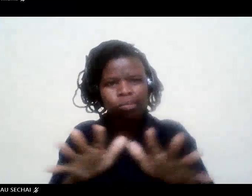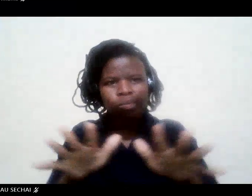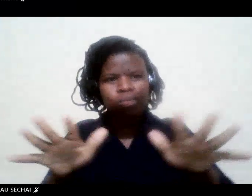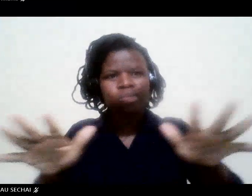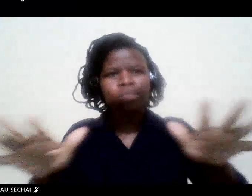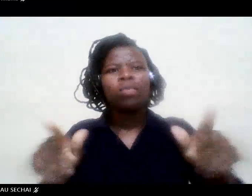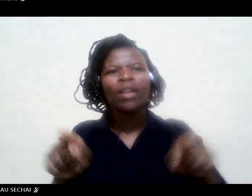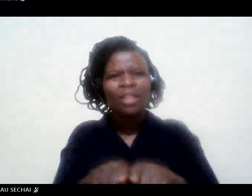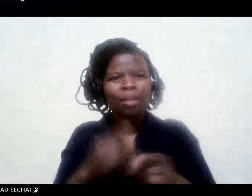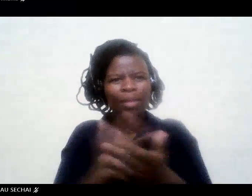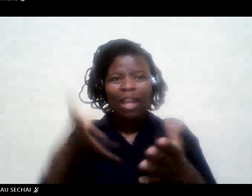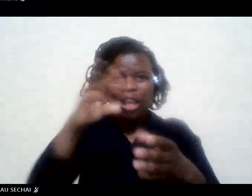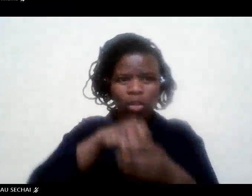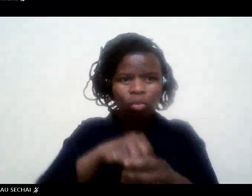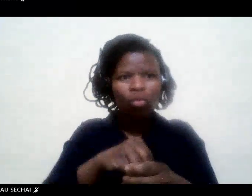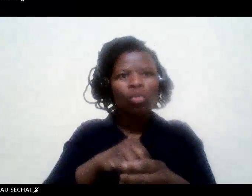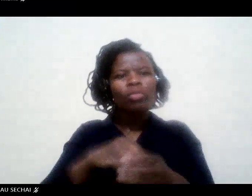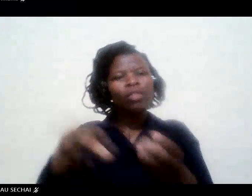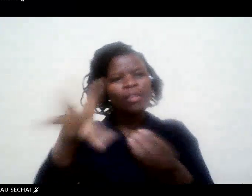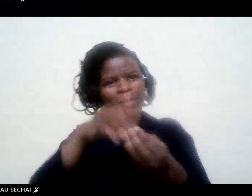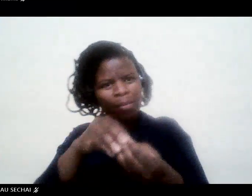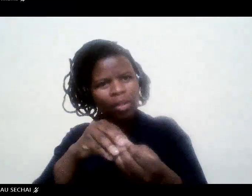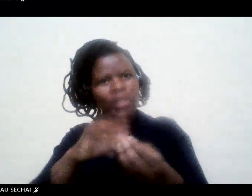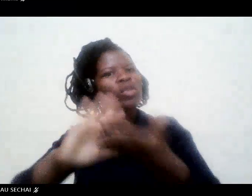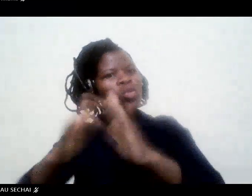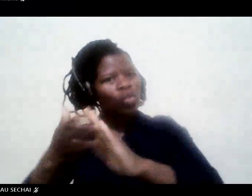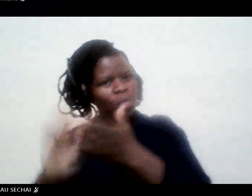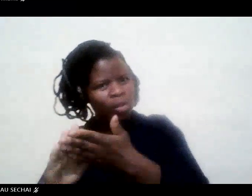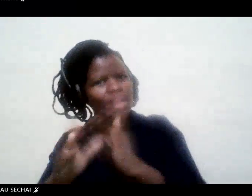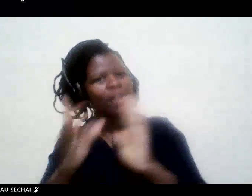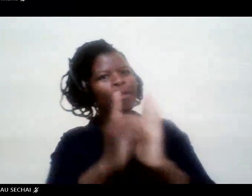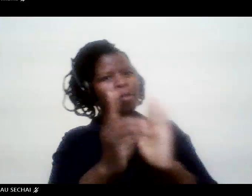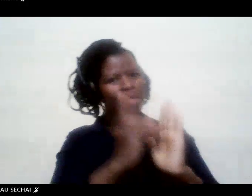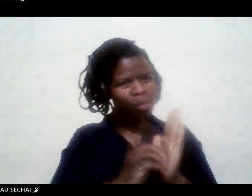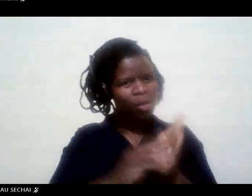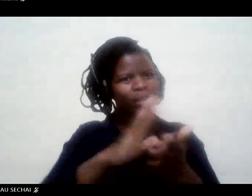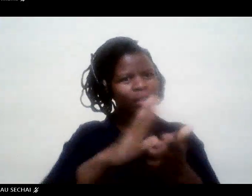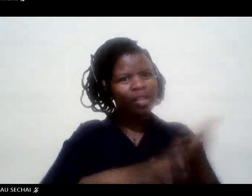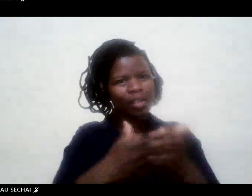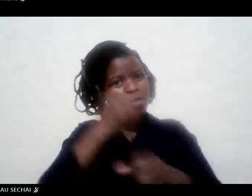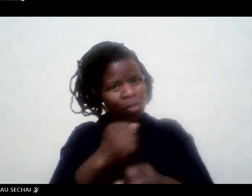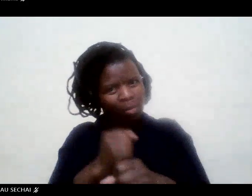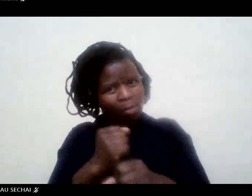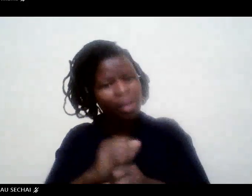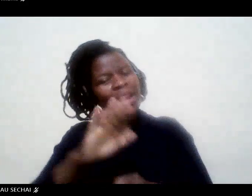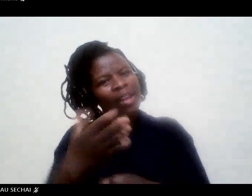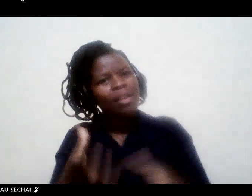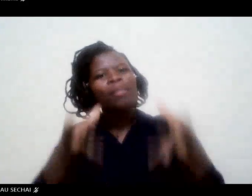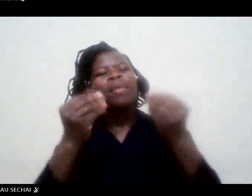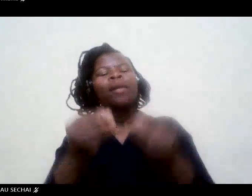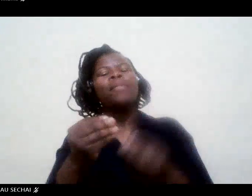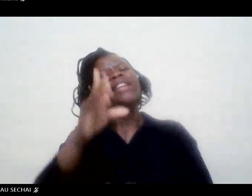include families, communities, policy, framework. So you people are getting the DAC idea. You're getting the DAC